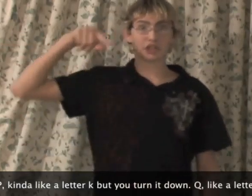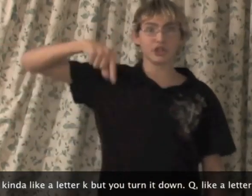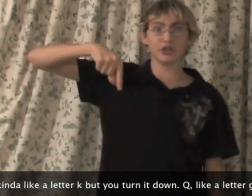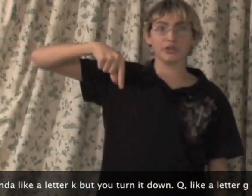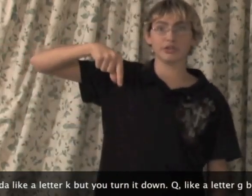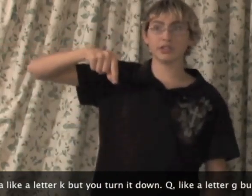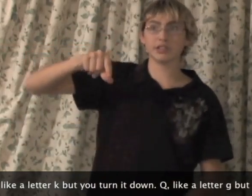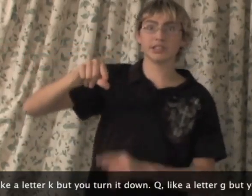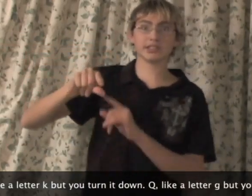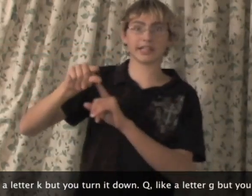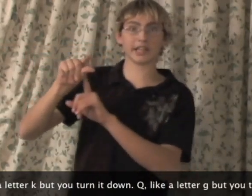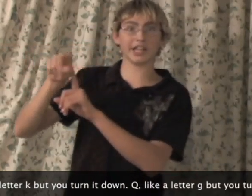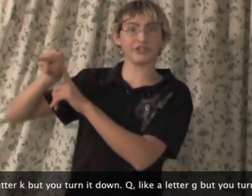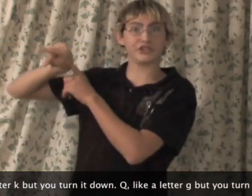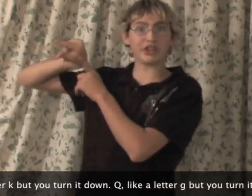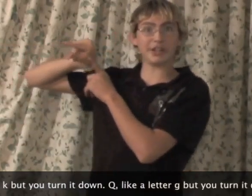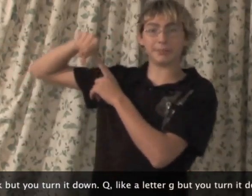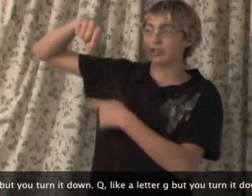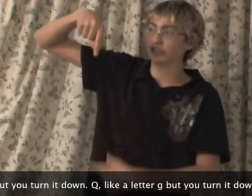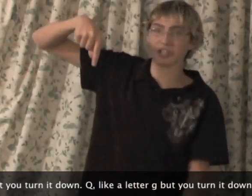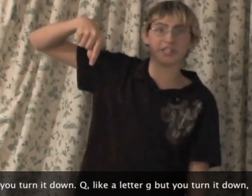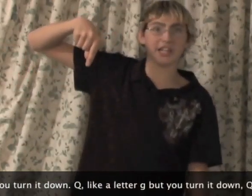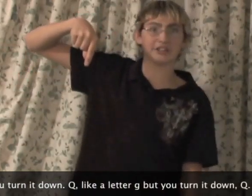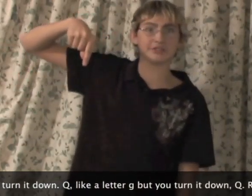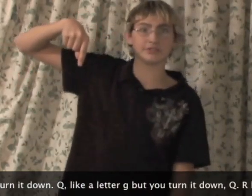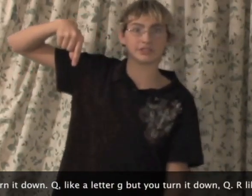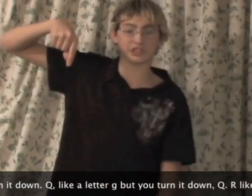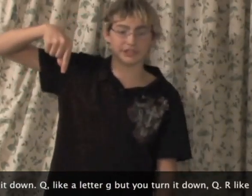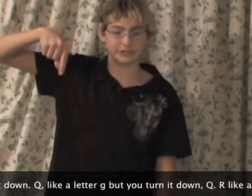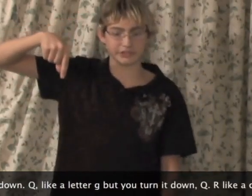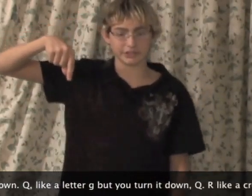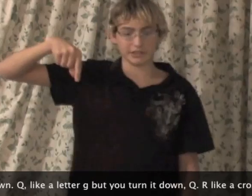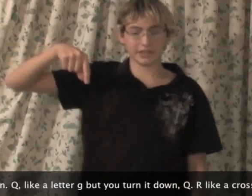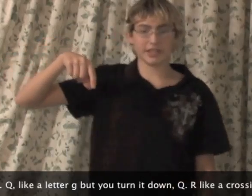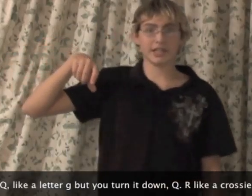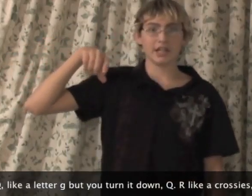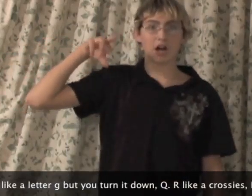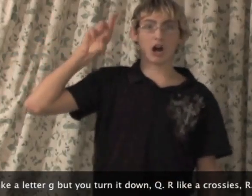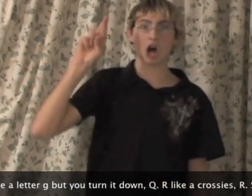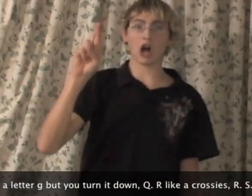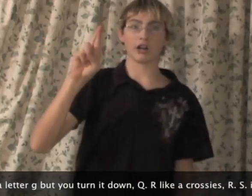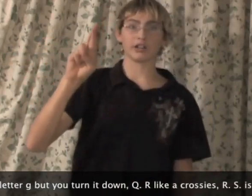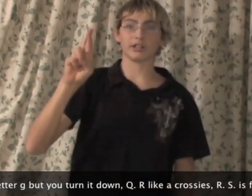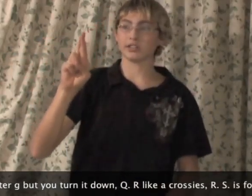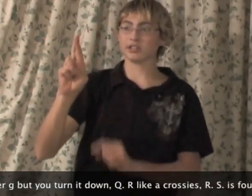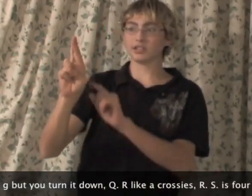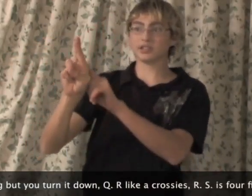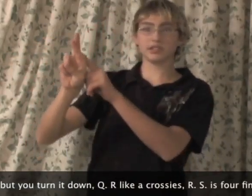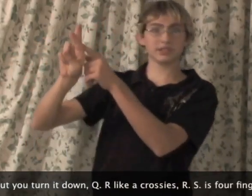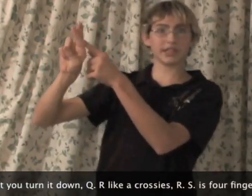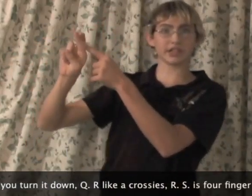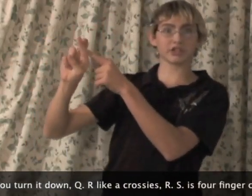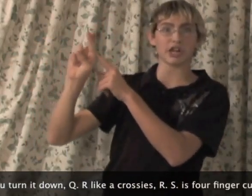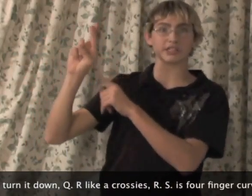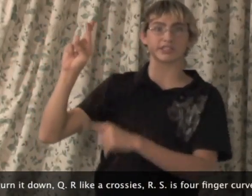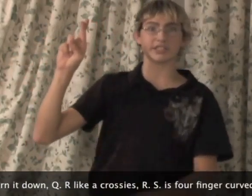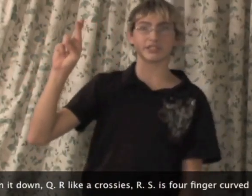Q is like a letter G, but you turn it down. Q. R is like a crossy